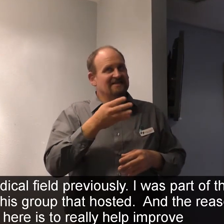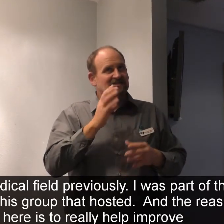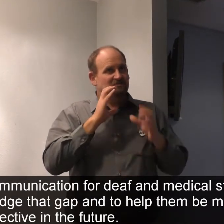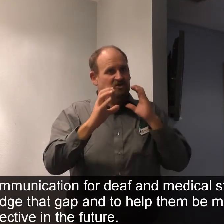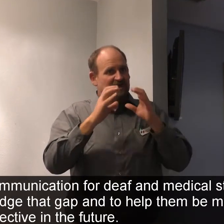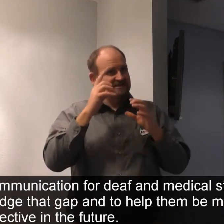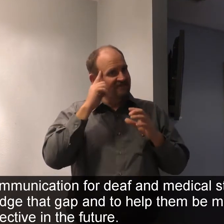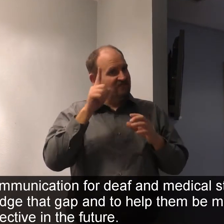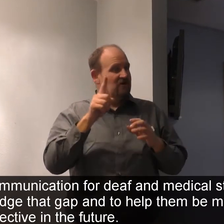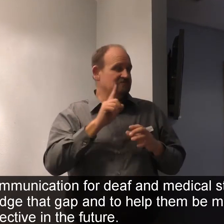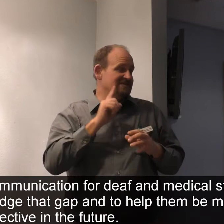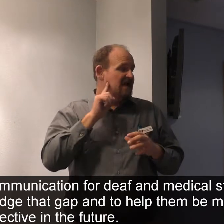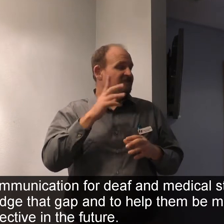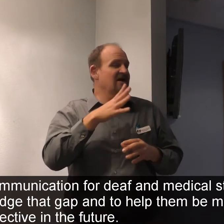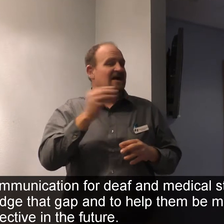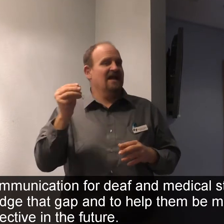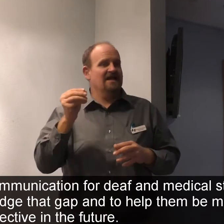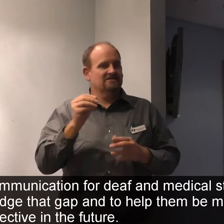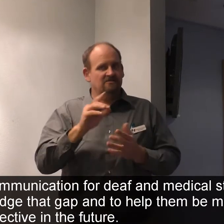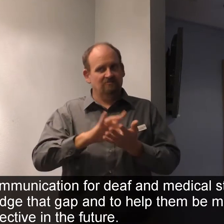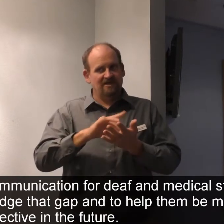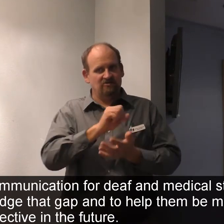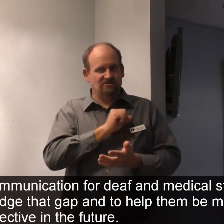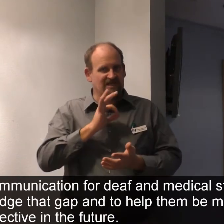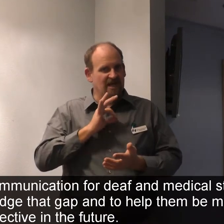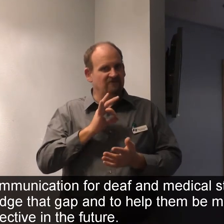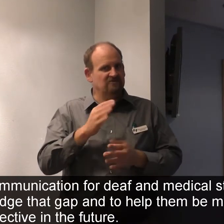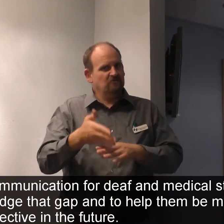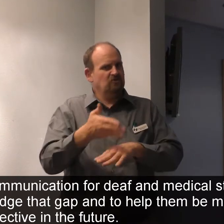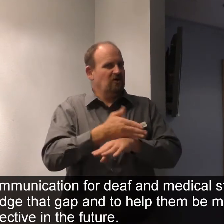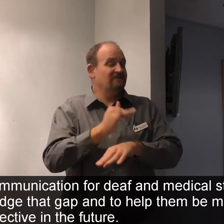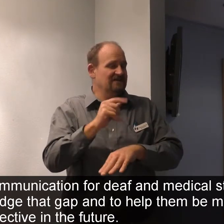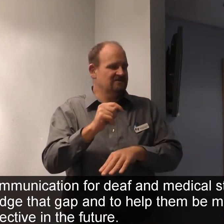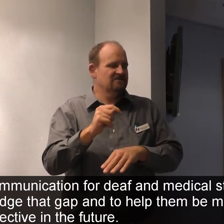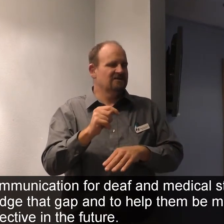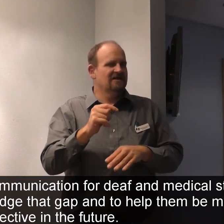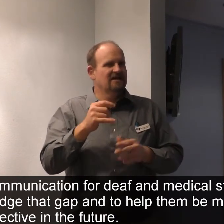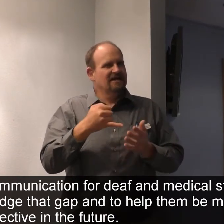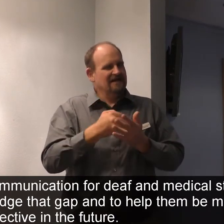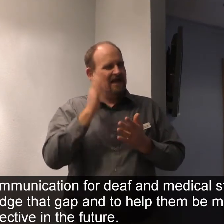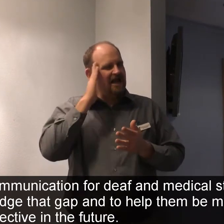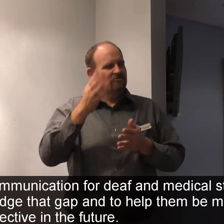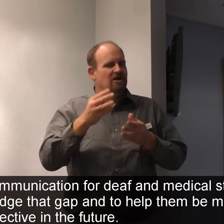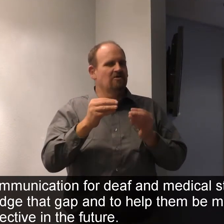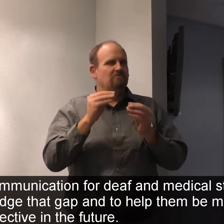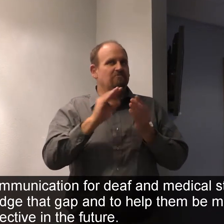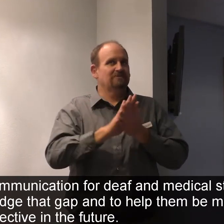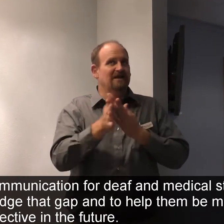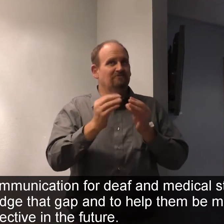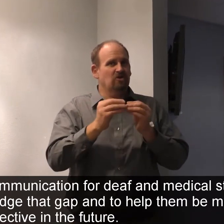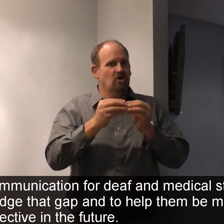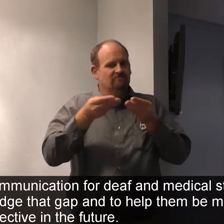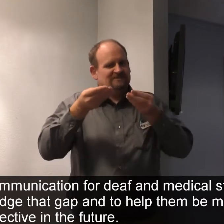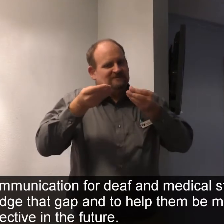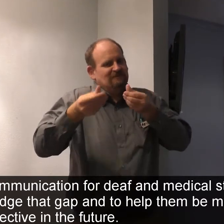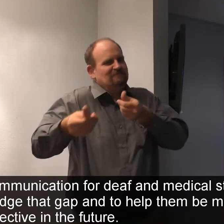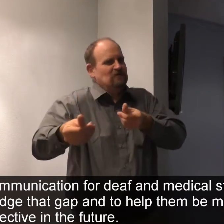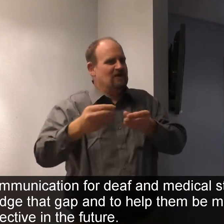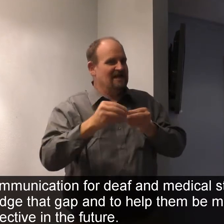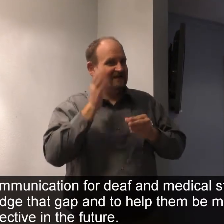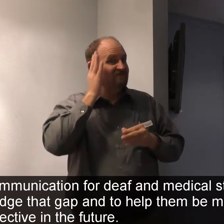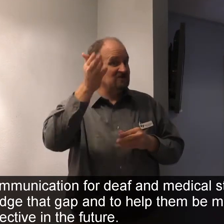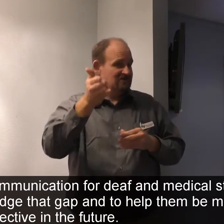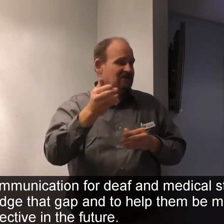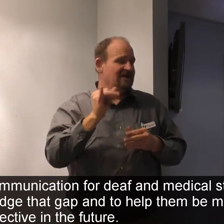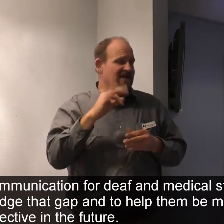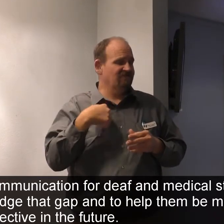help improve communication for deaf and medical staff to bridge that gap, and